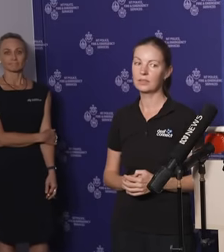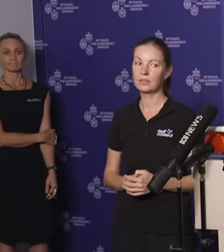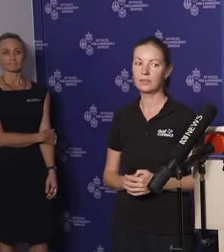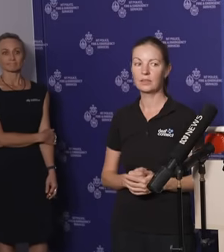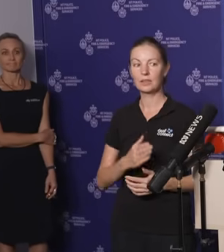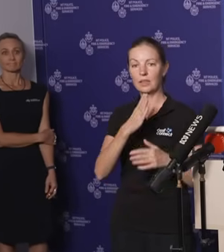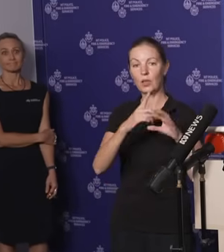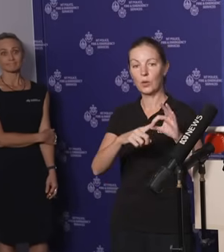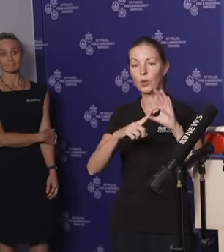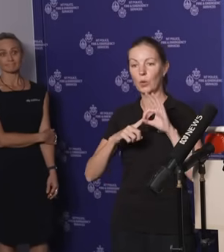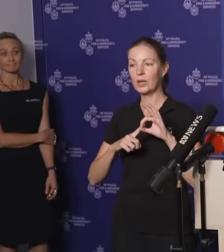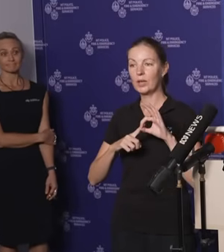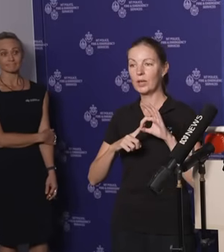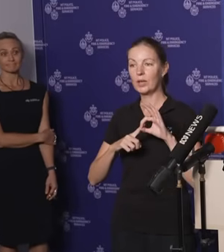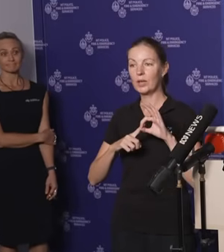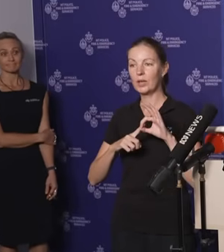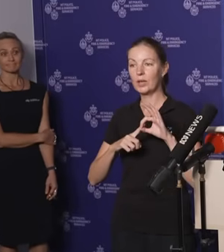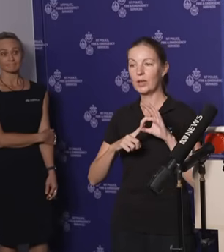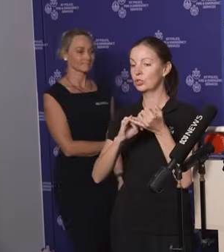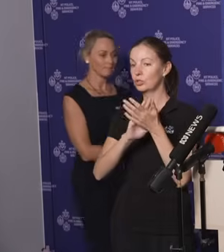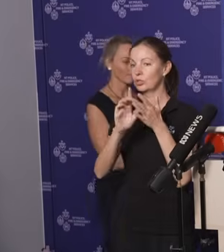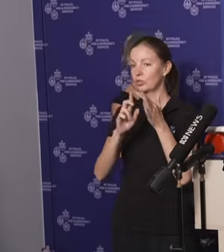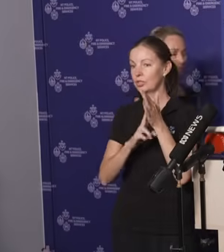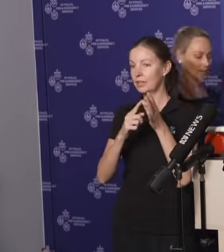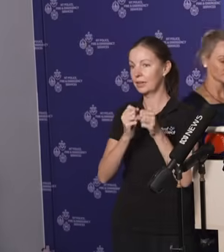Might be a question for Shanna.